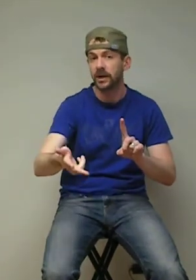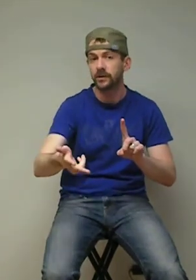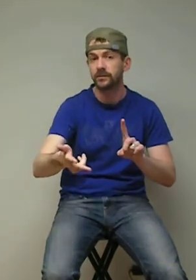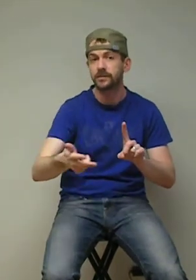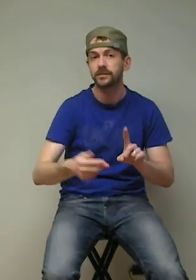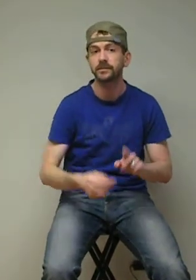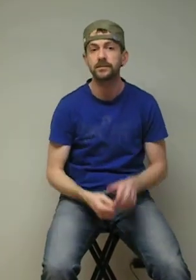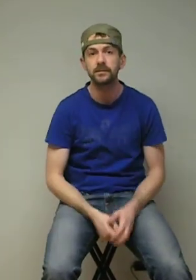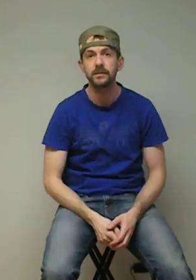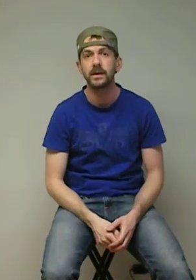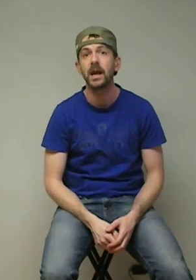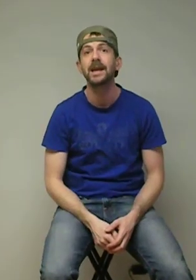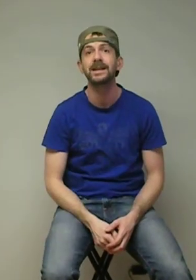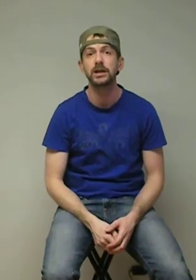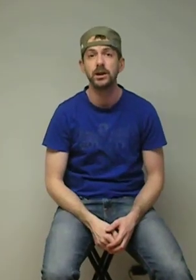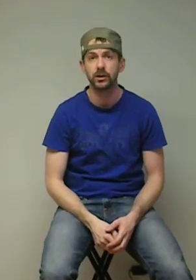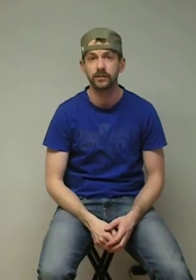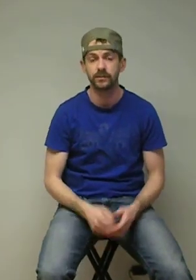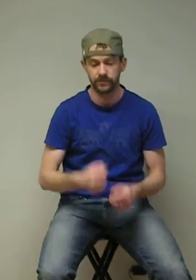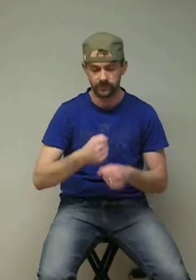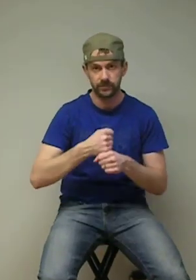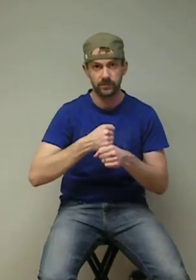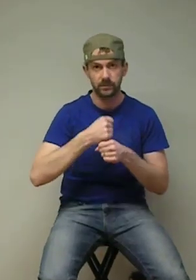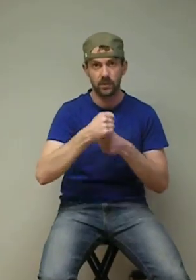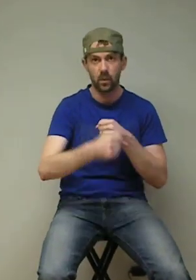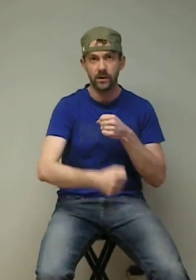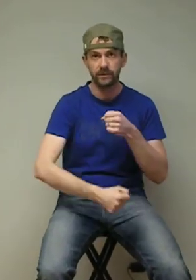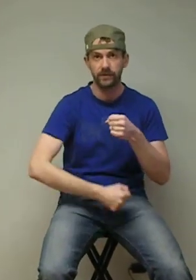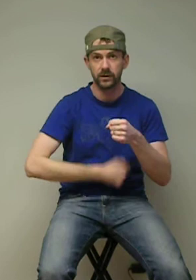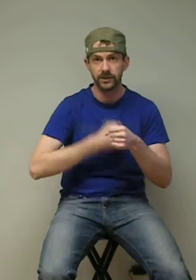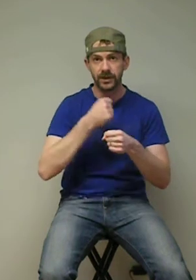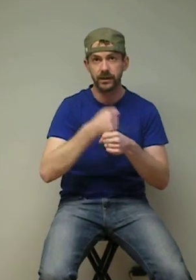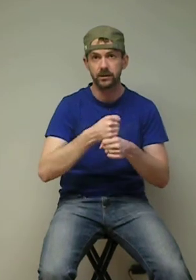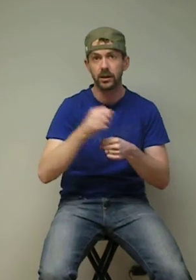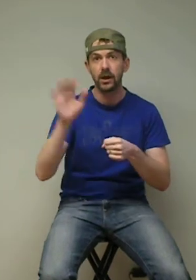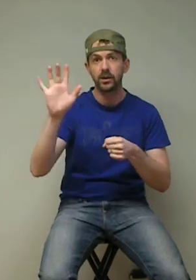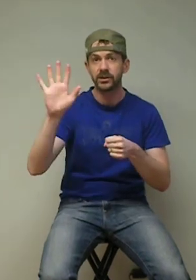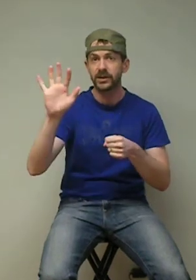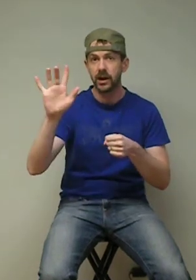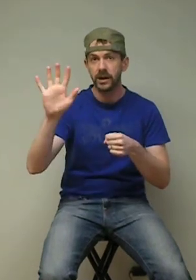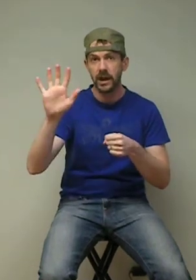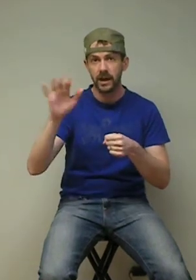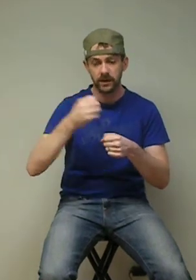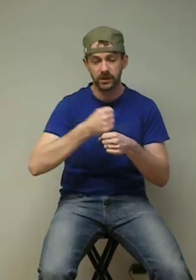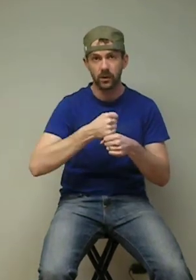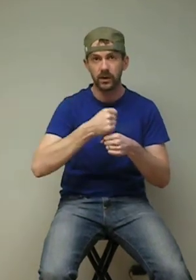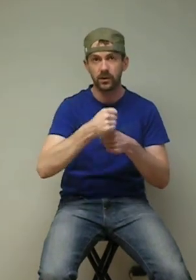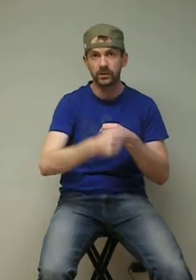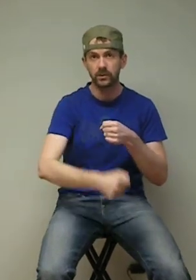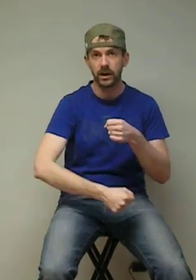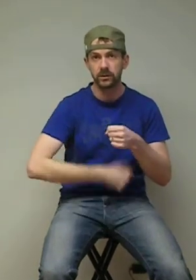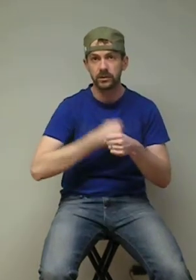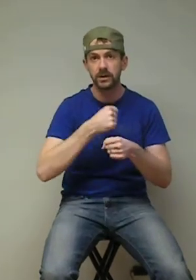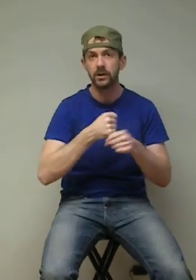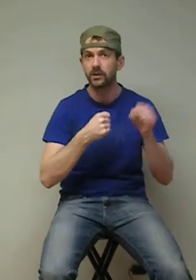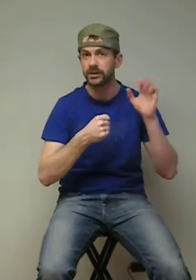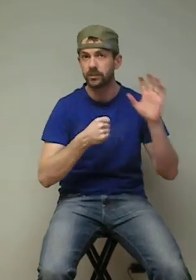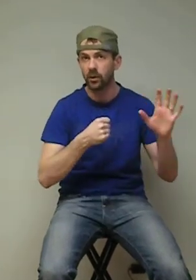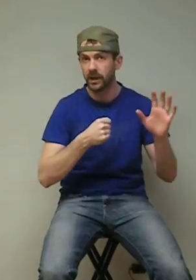now. Year. One full cycle. Your signing hand is the one that goes around your supporting